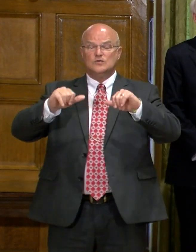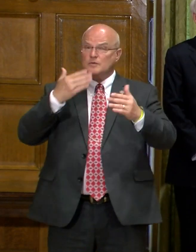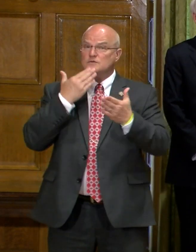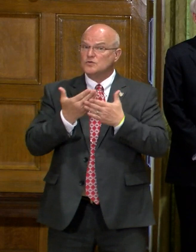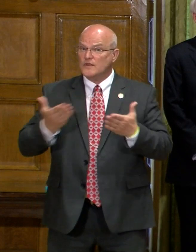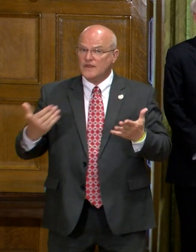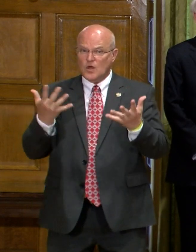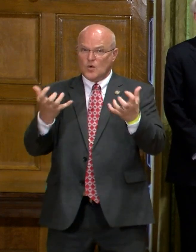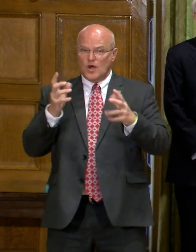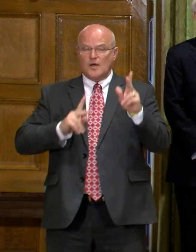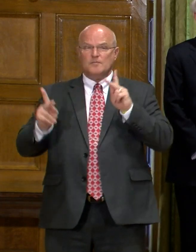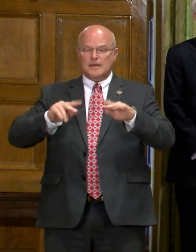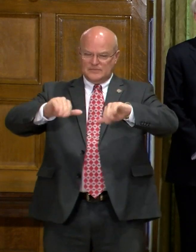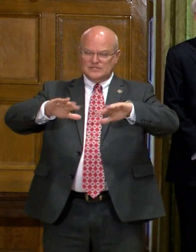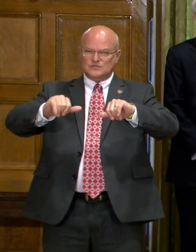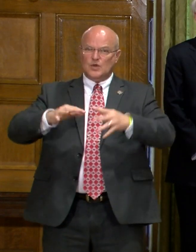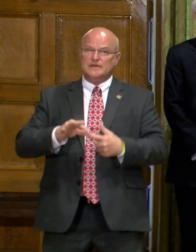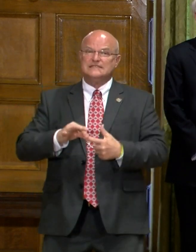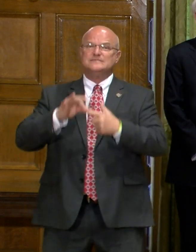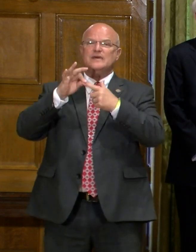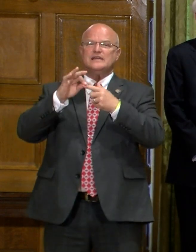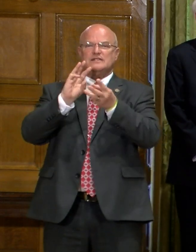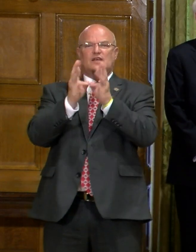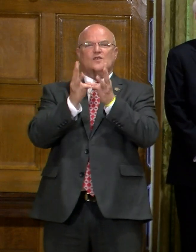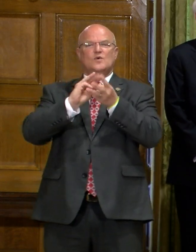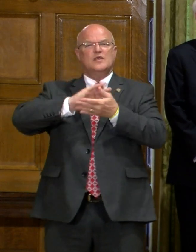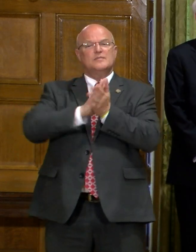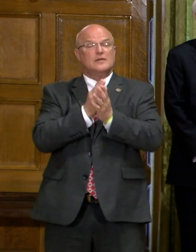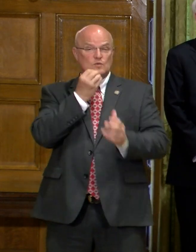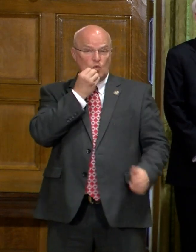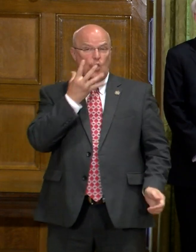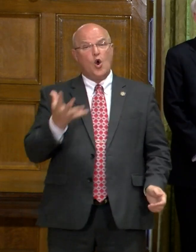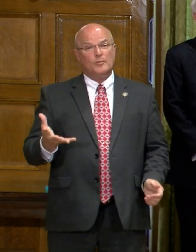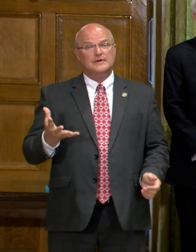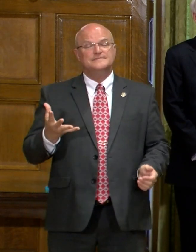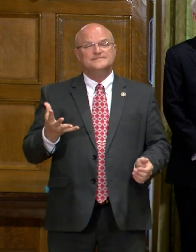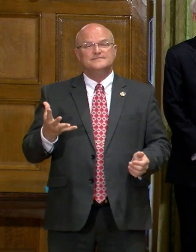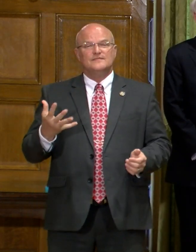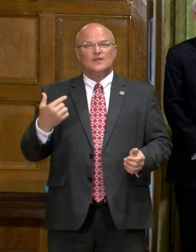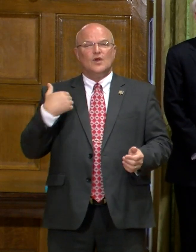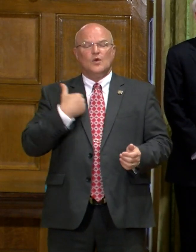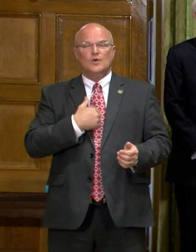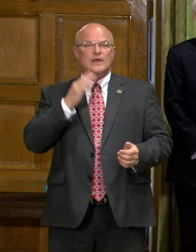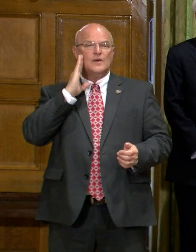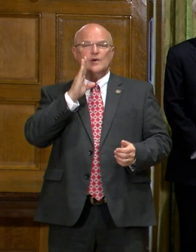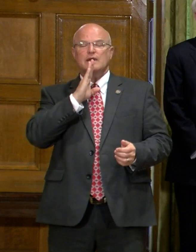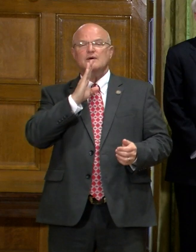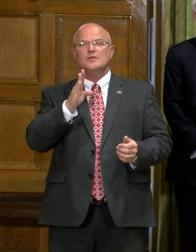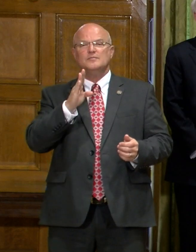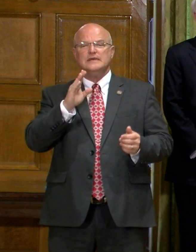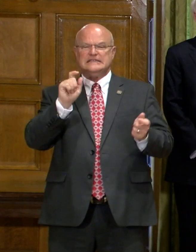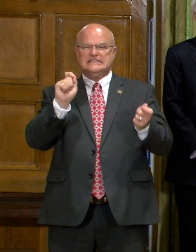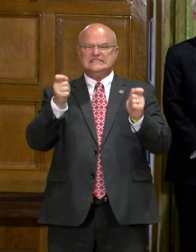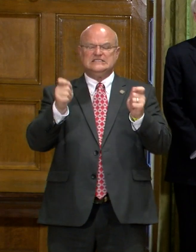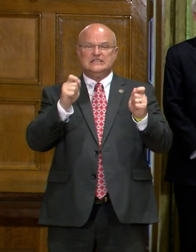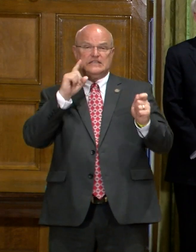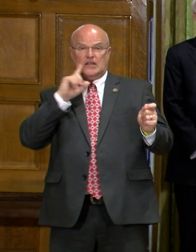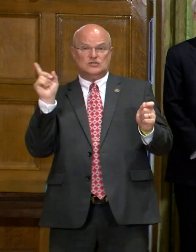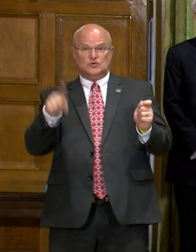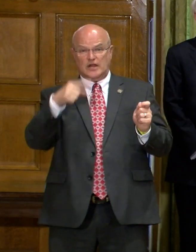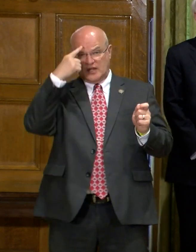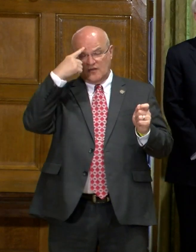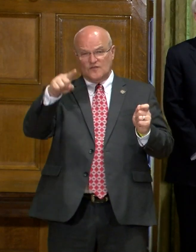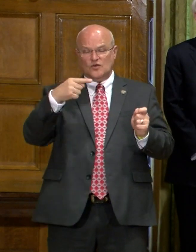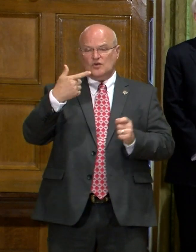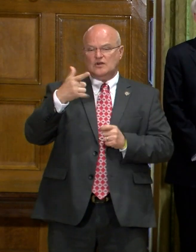is a good thing. We want people to swim, especially as the weather gets warmer. We will be adjusting our directive